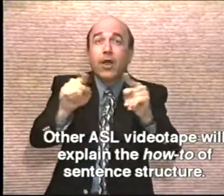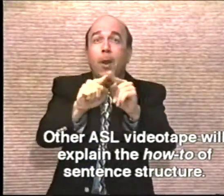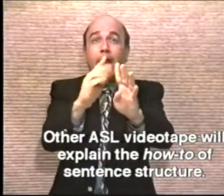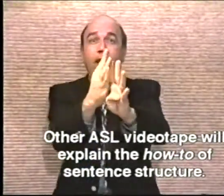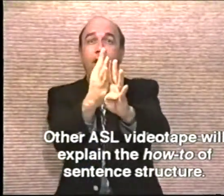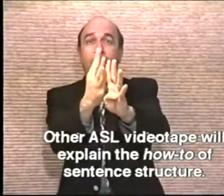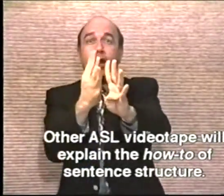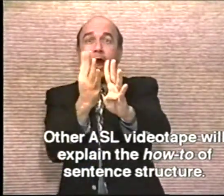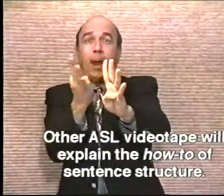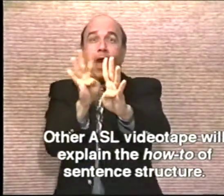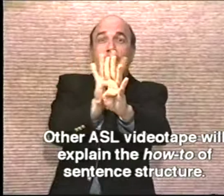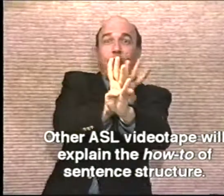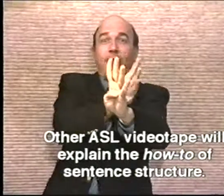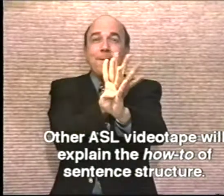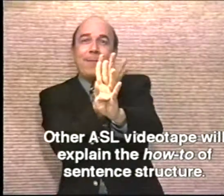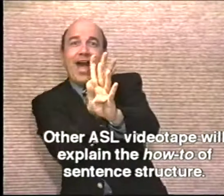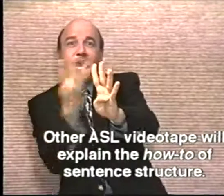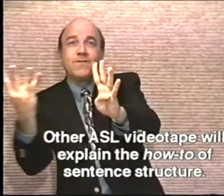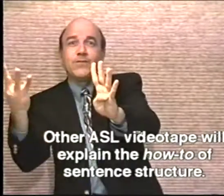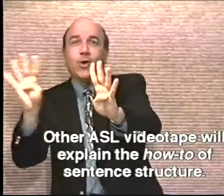like a line going back and forth.